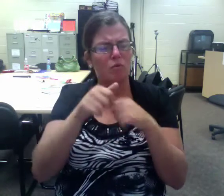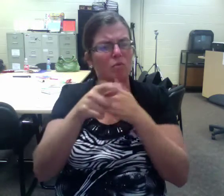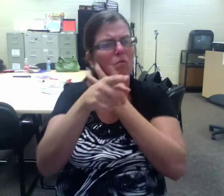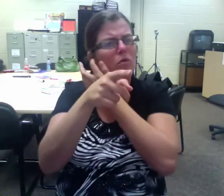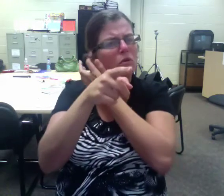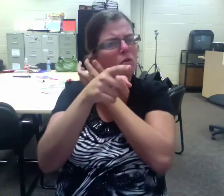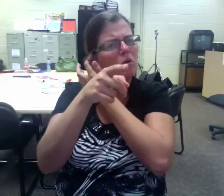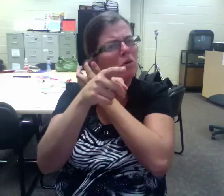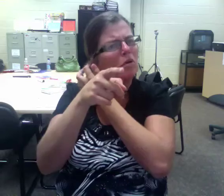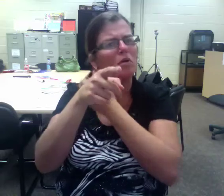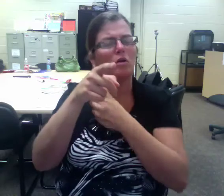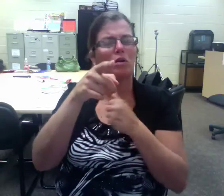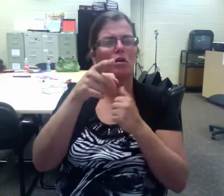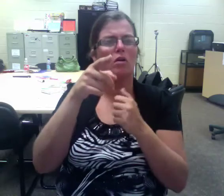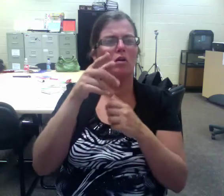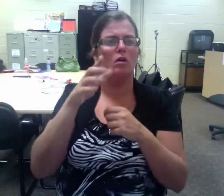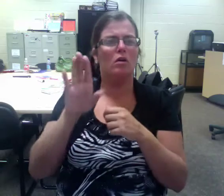All right, I'm going to put that down here for number 3.